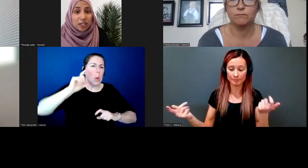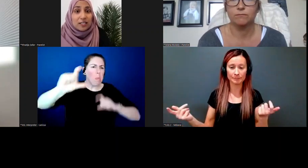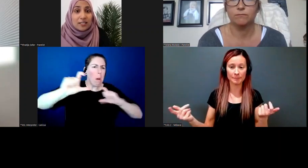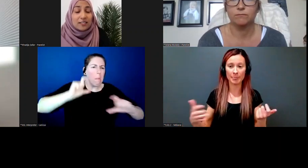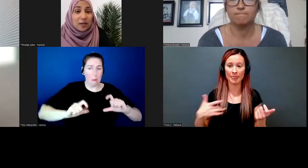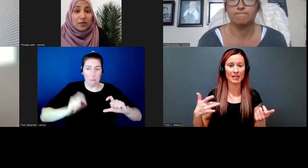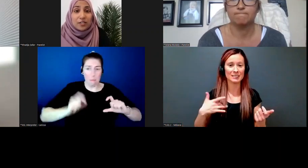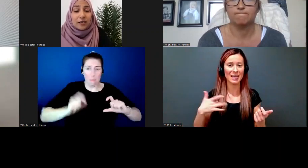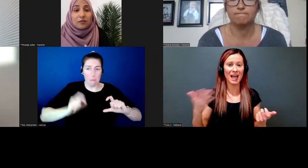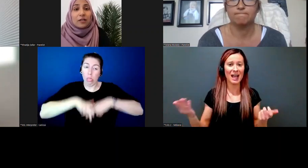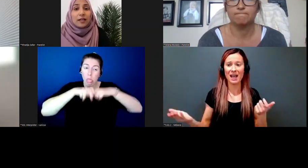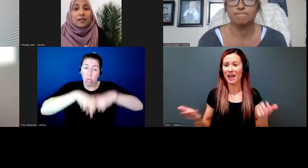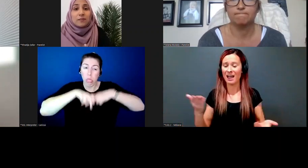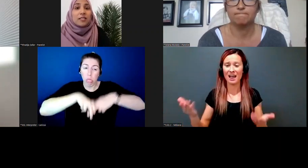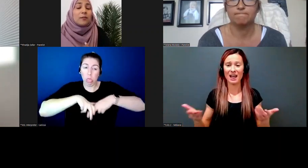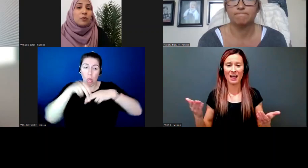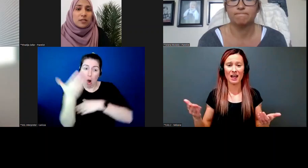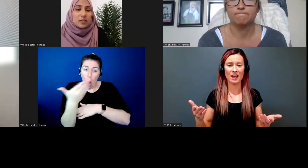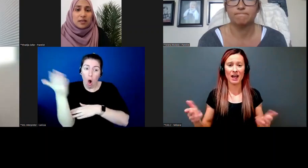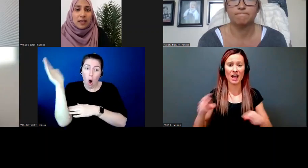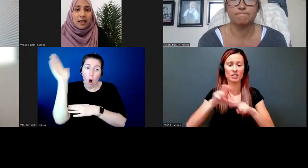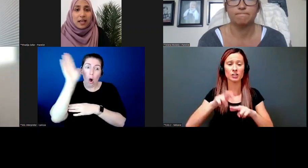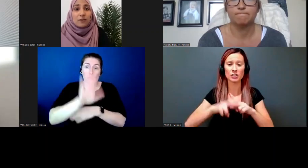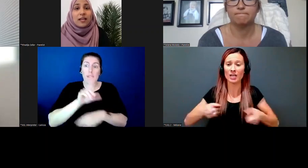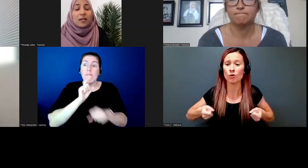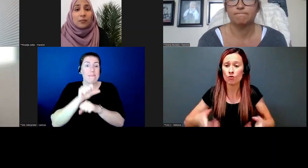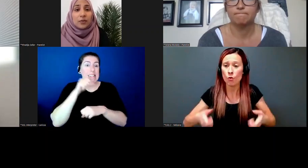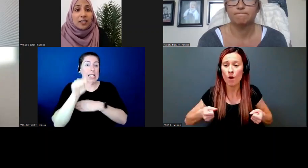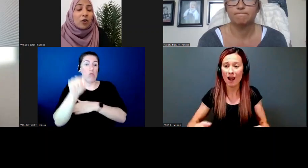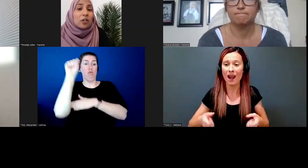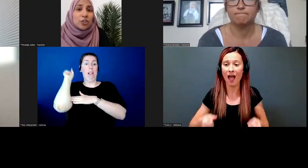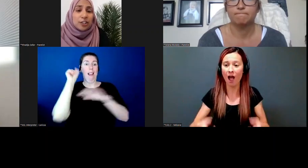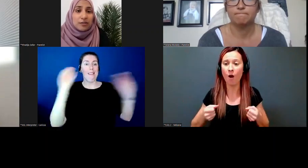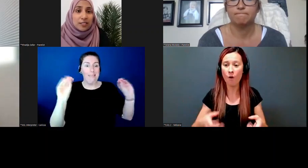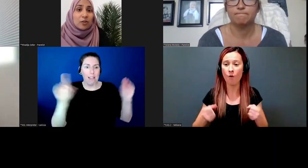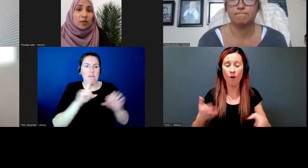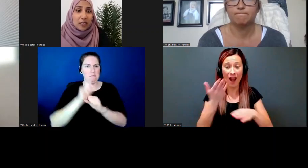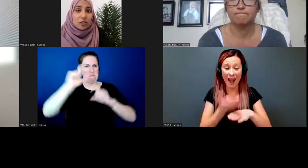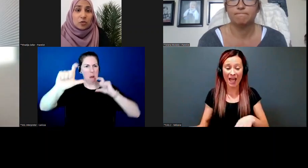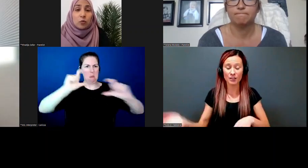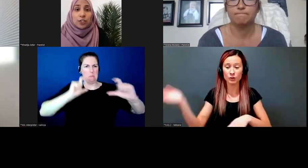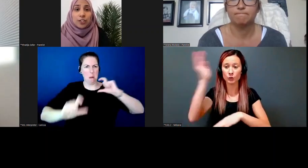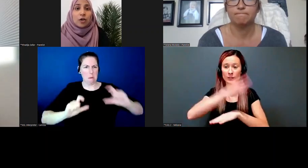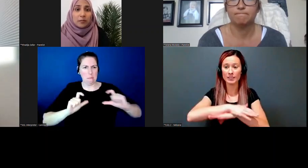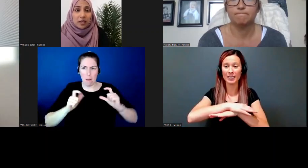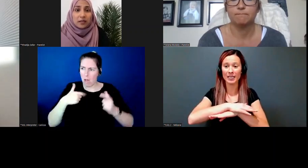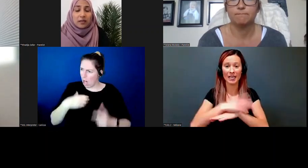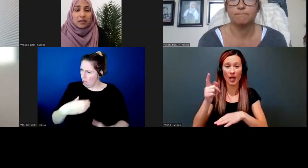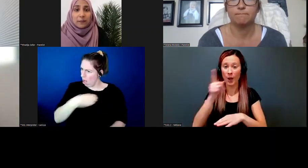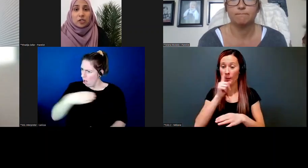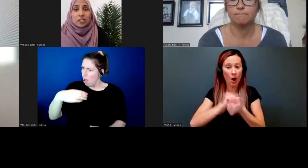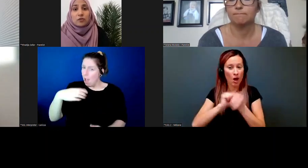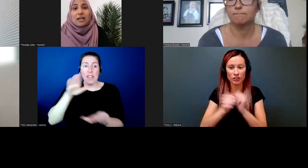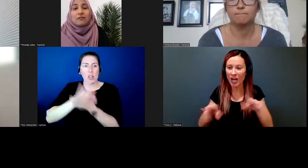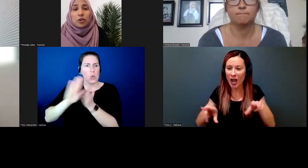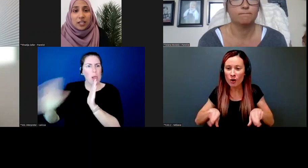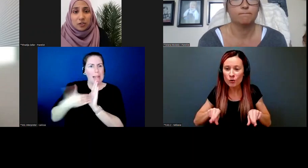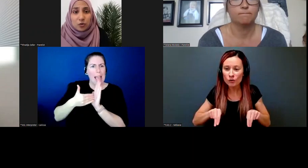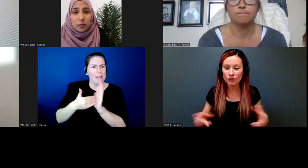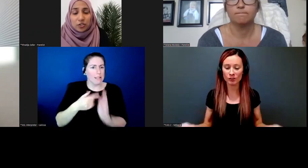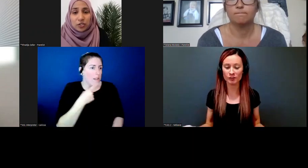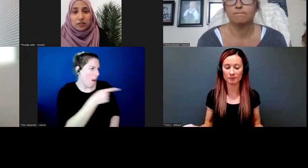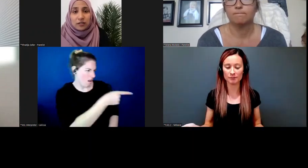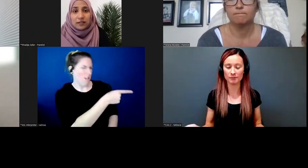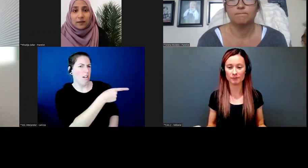for changing his diaper, they never reclined him and he had bruises. And when I complained, they called children's aid on me. The school turned on me because I was advocating